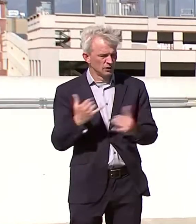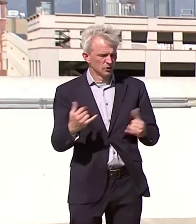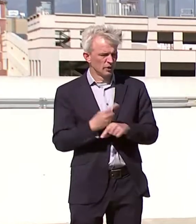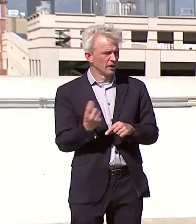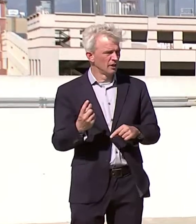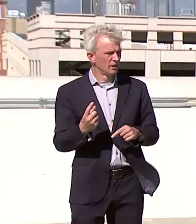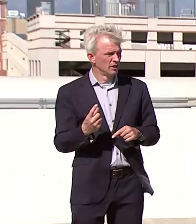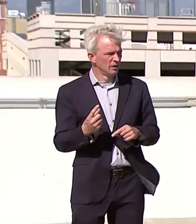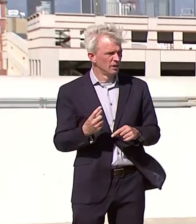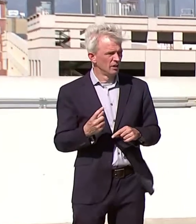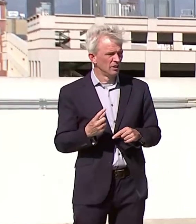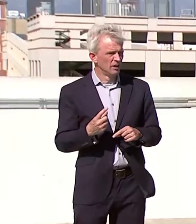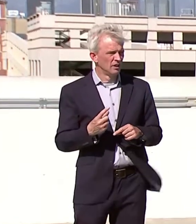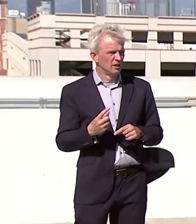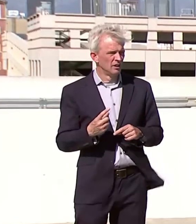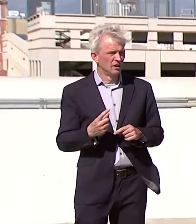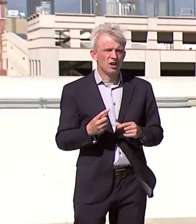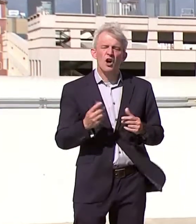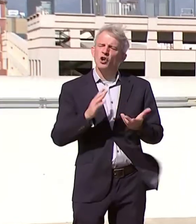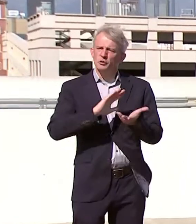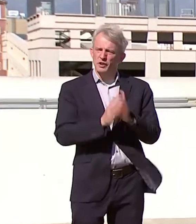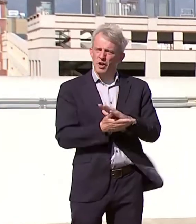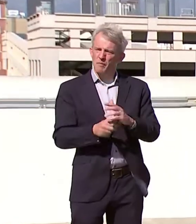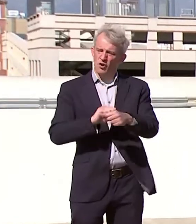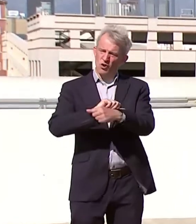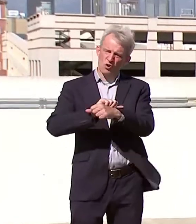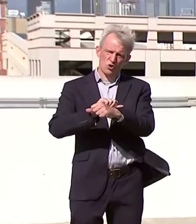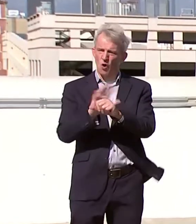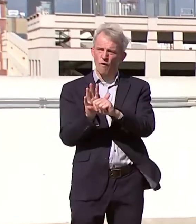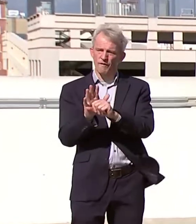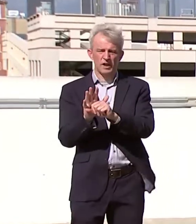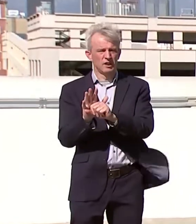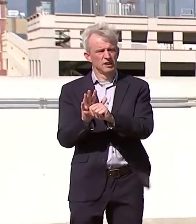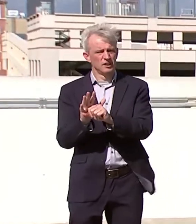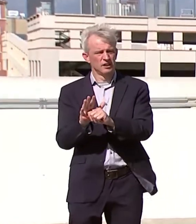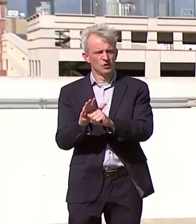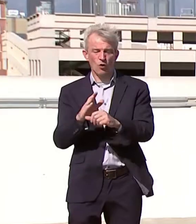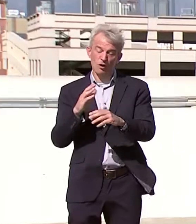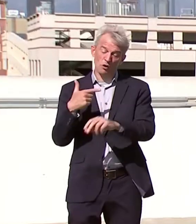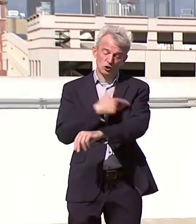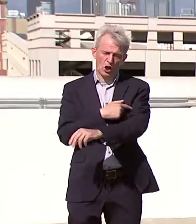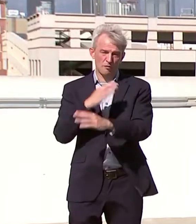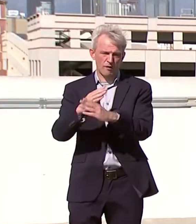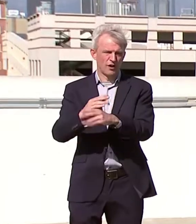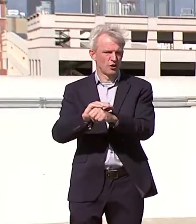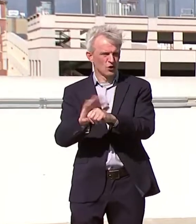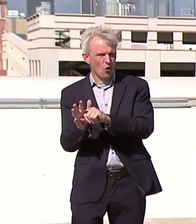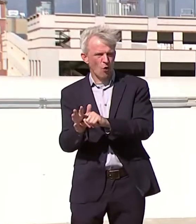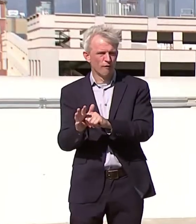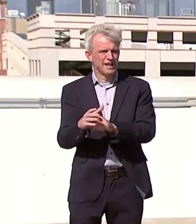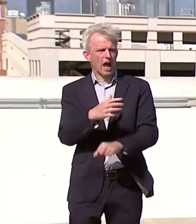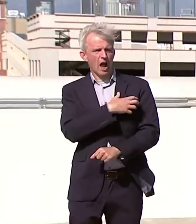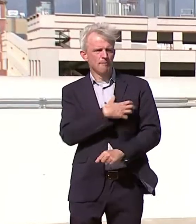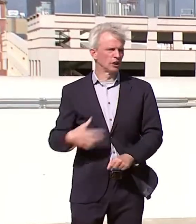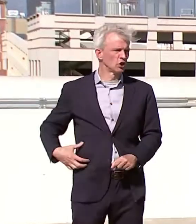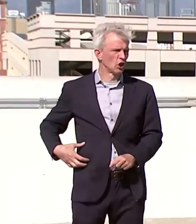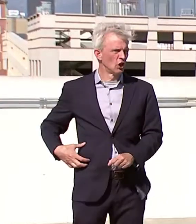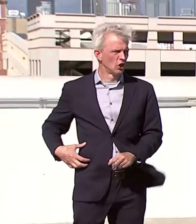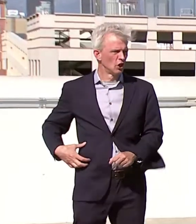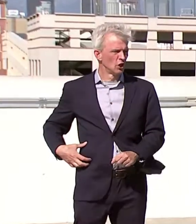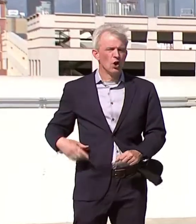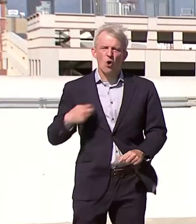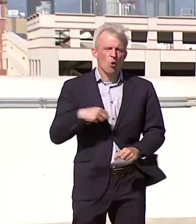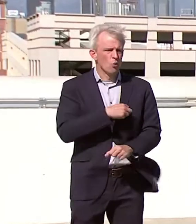to become COVID-19 vaccine ambassadors, as I'm sure they will be. Because if we can't rest